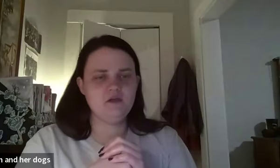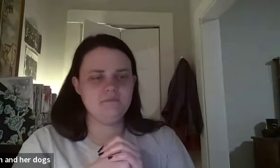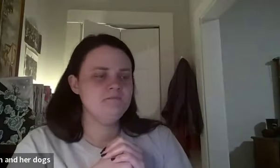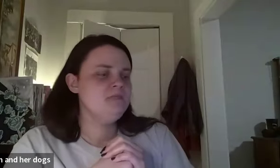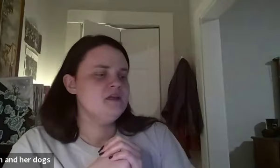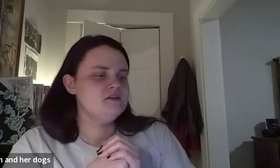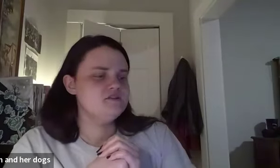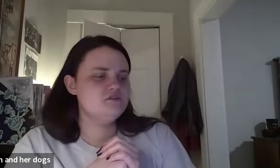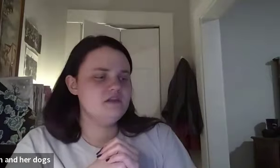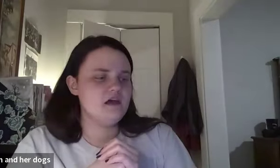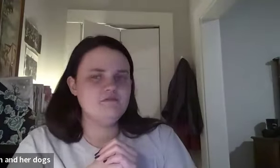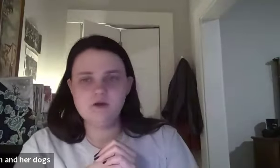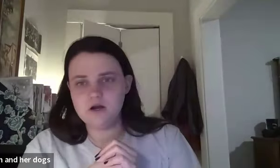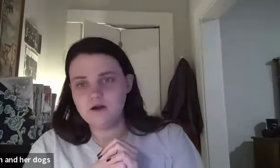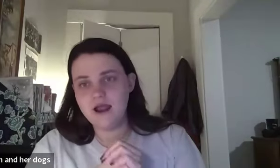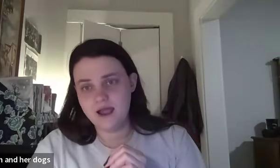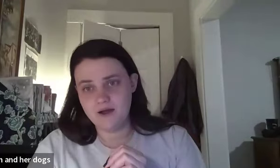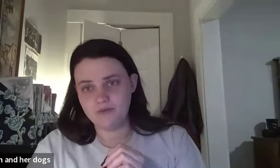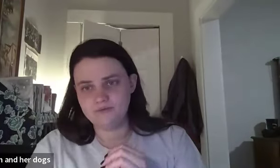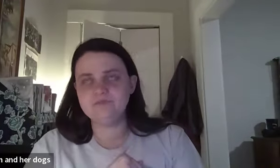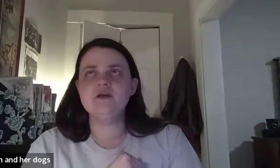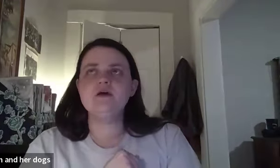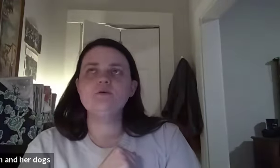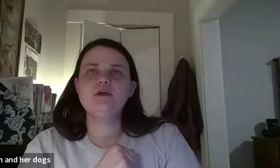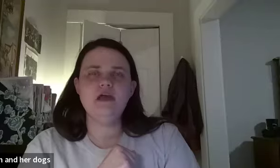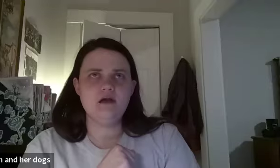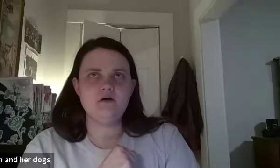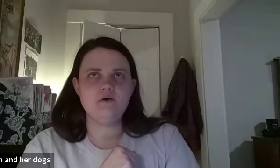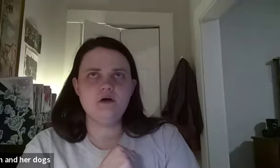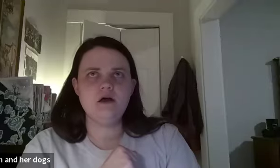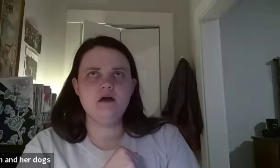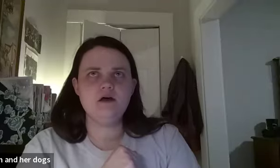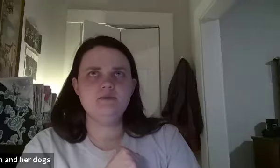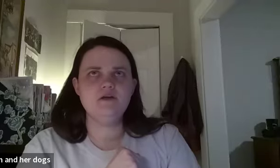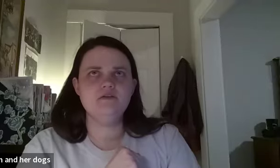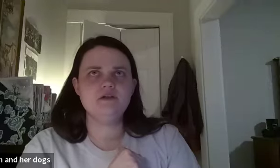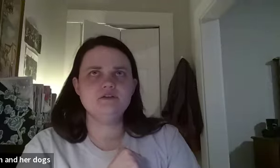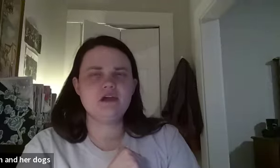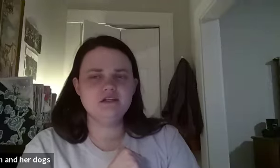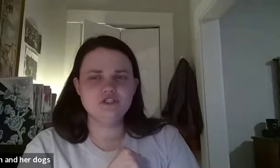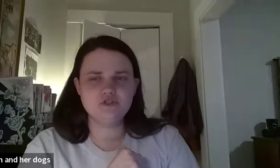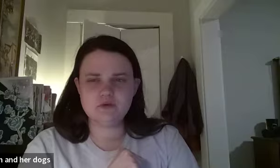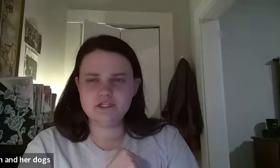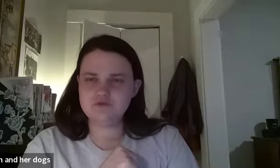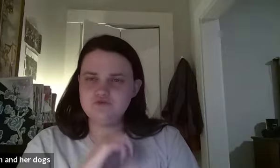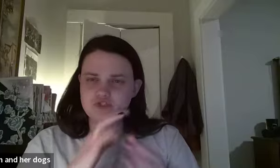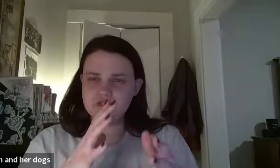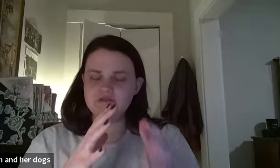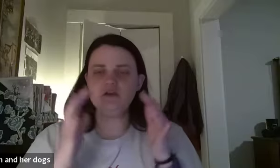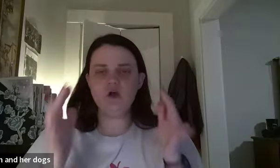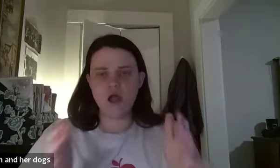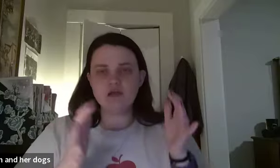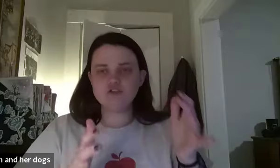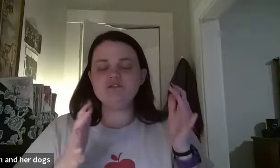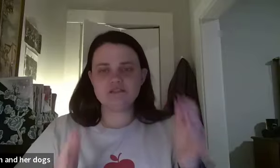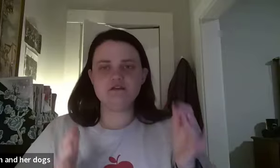Okay, so now for our how. With how, there's kind of two ways you do it. The actual sign